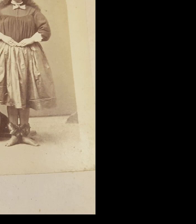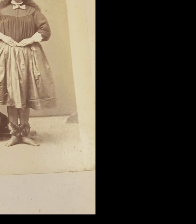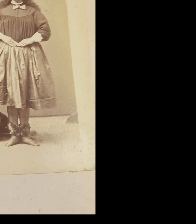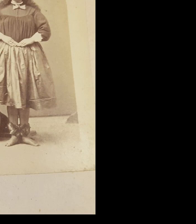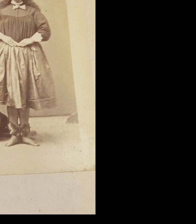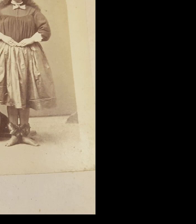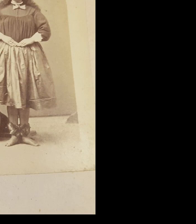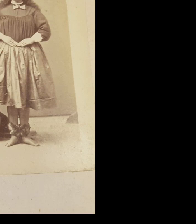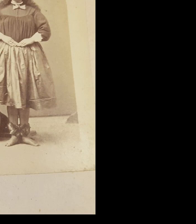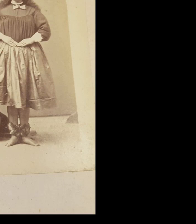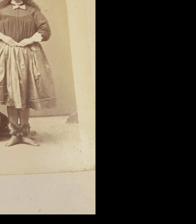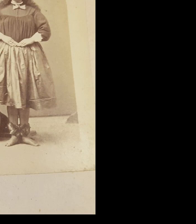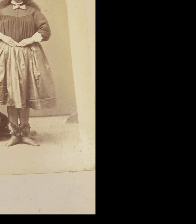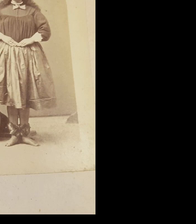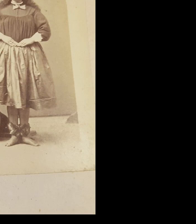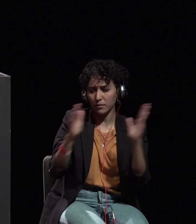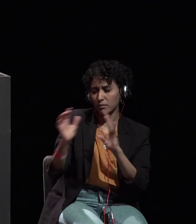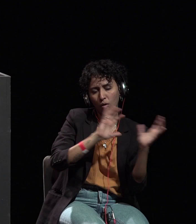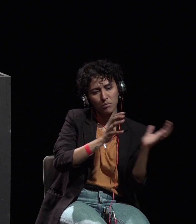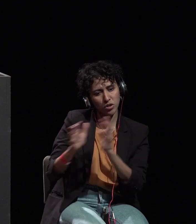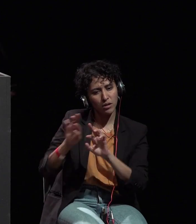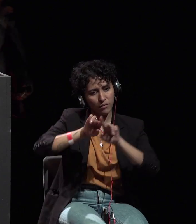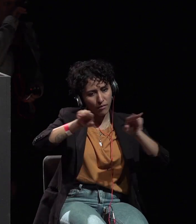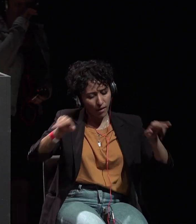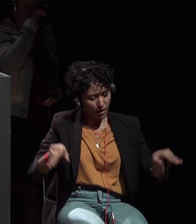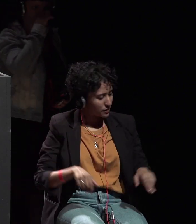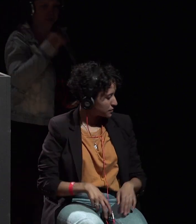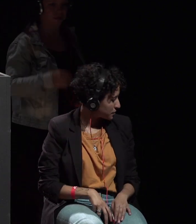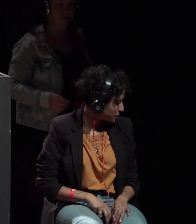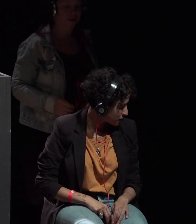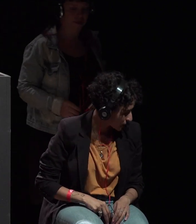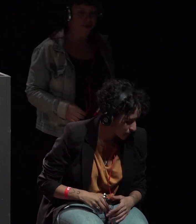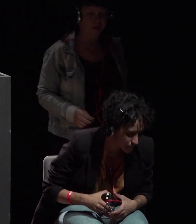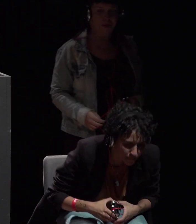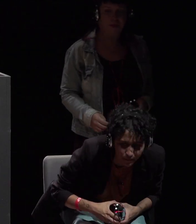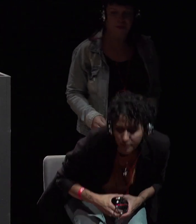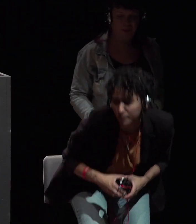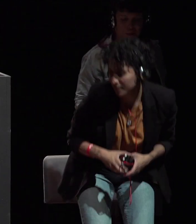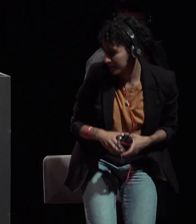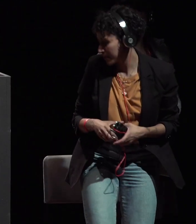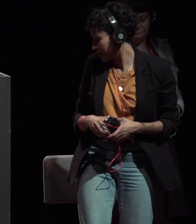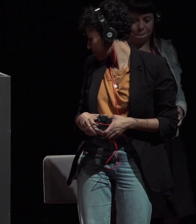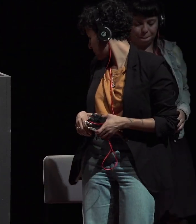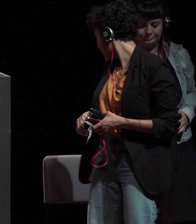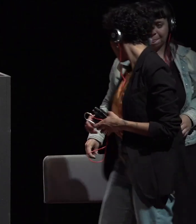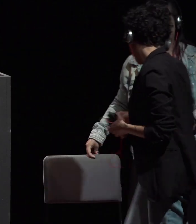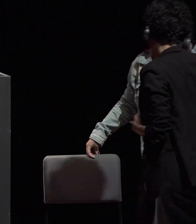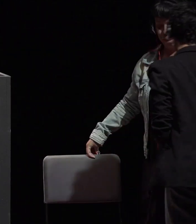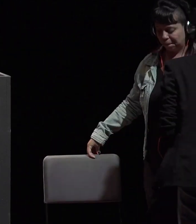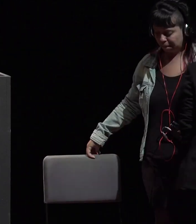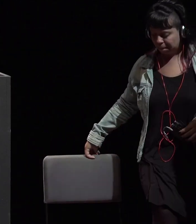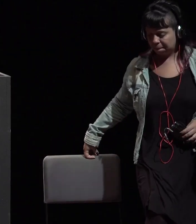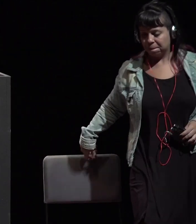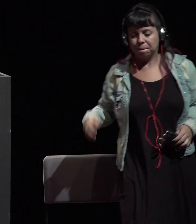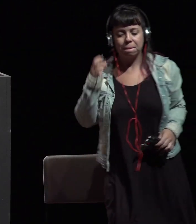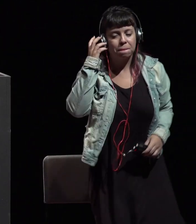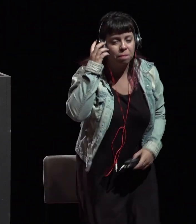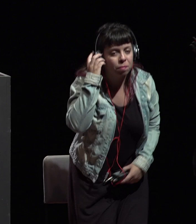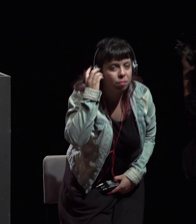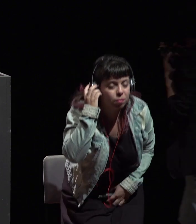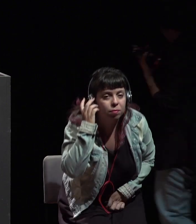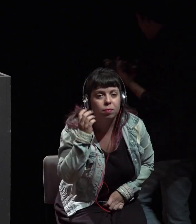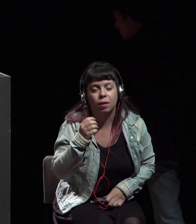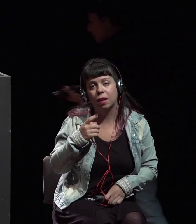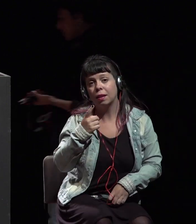of stereotypically ethnographic images of Hawaiian cultural practices. One of our curators, Healoha Johnston, formerly curator of the